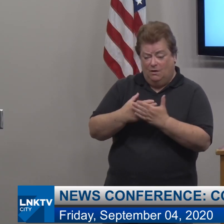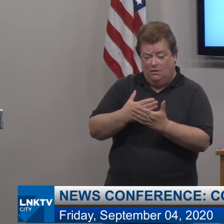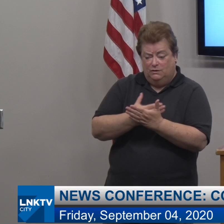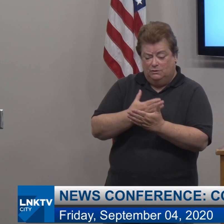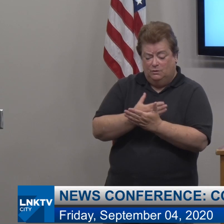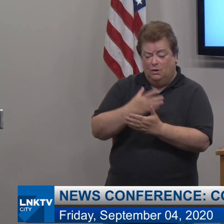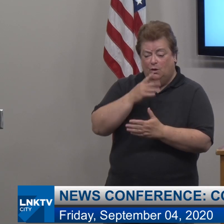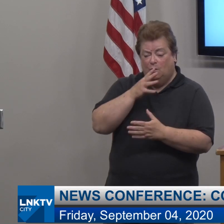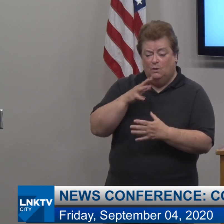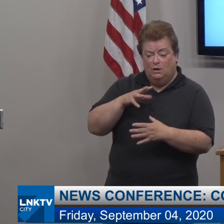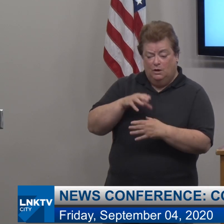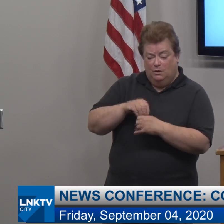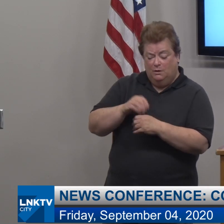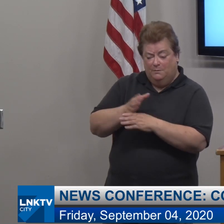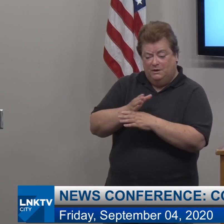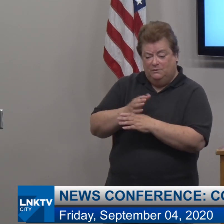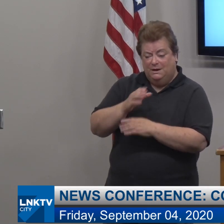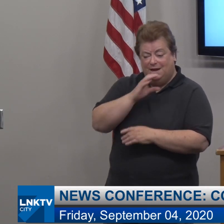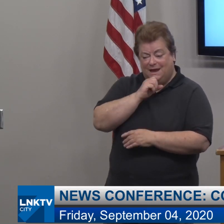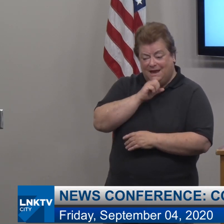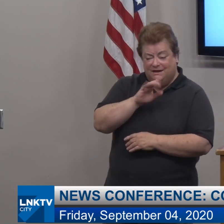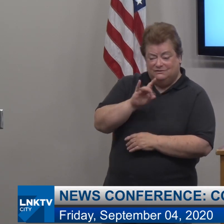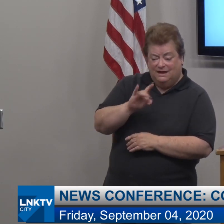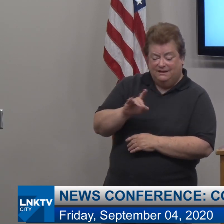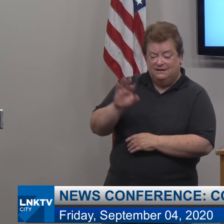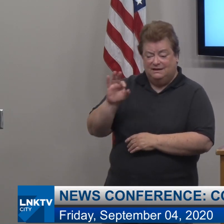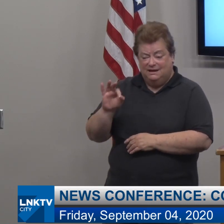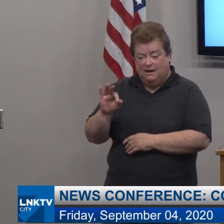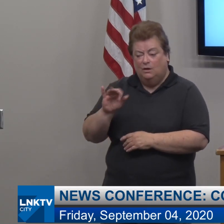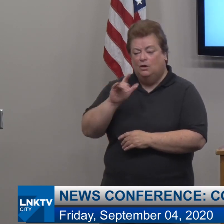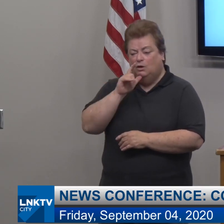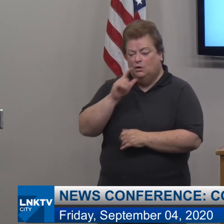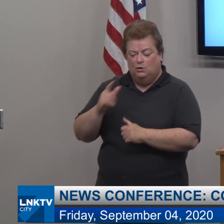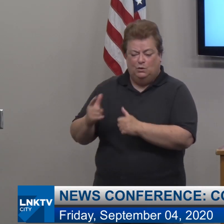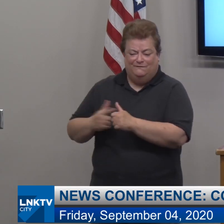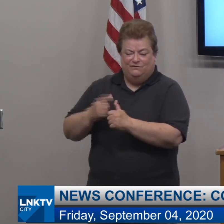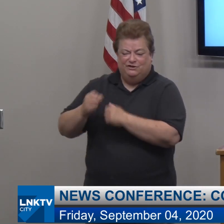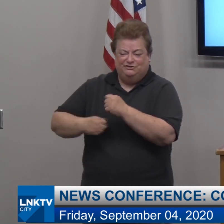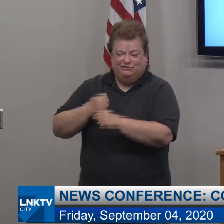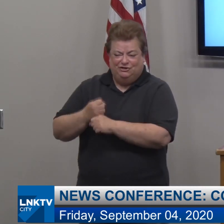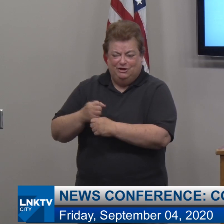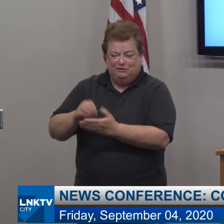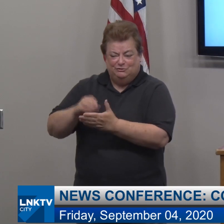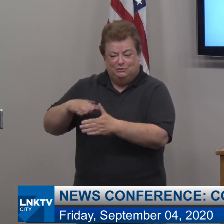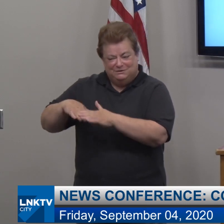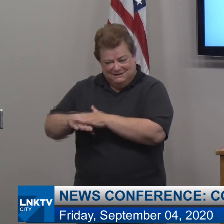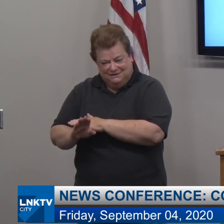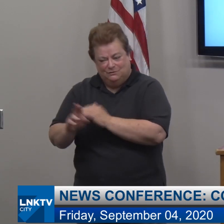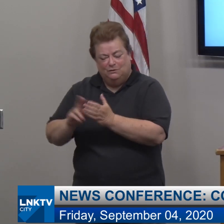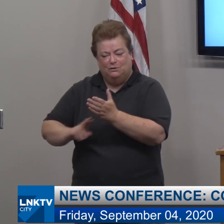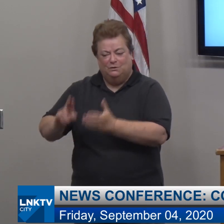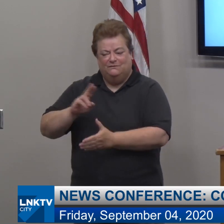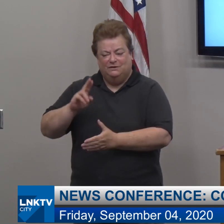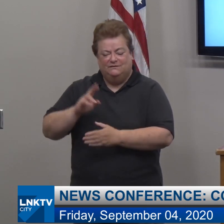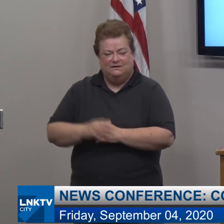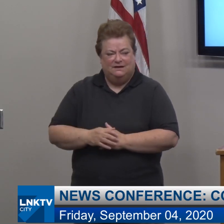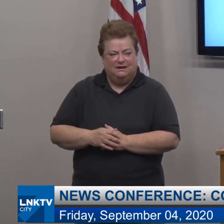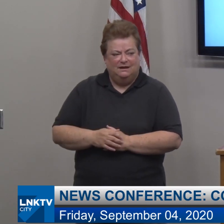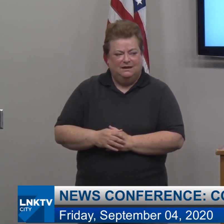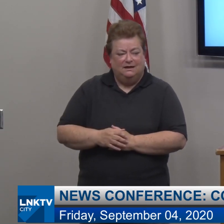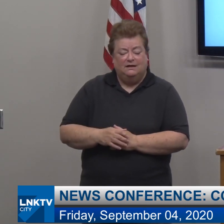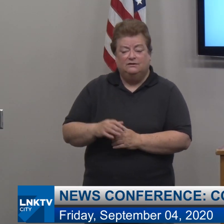among 18 and 19-year-olds, many of whom are incoming first-year students. So far this week, that